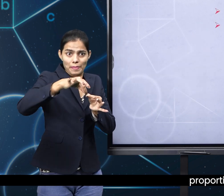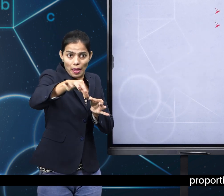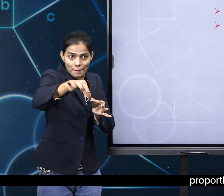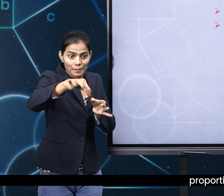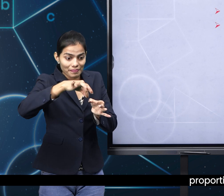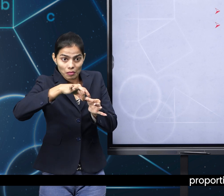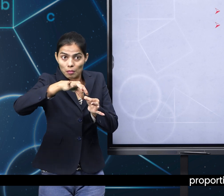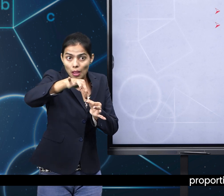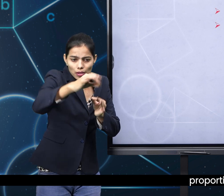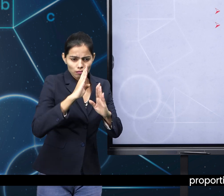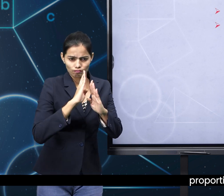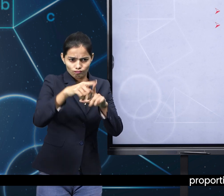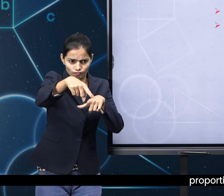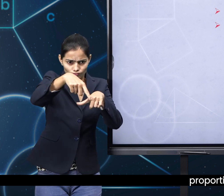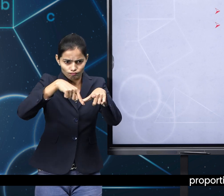proportion,